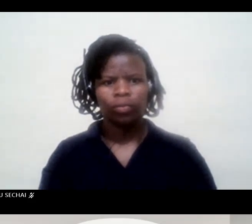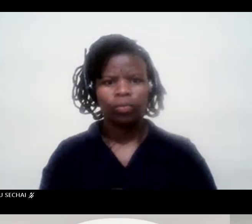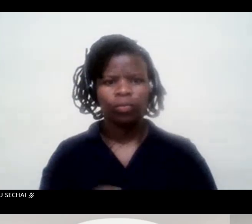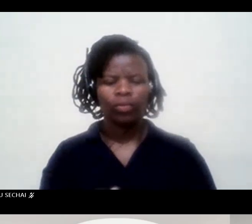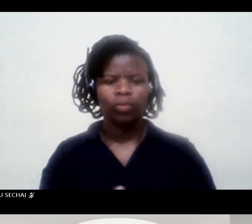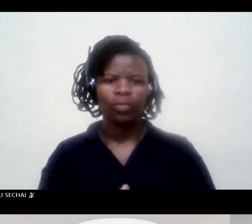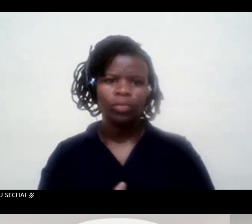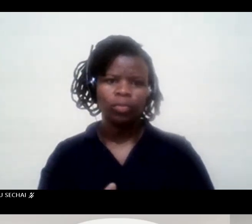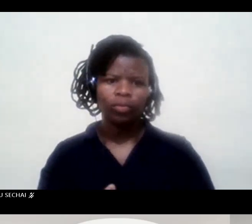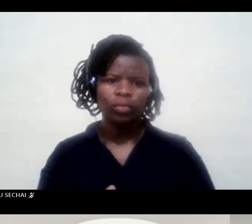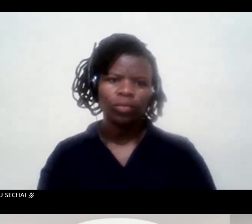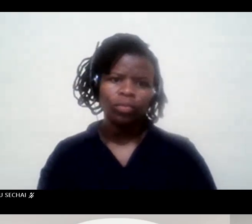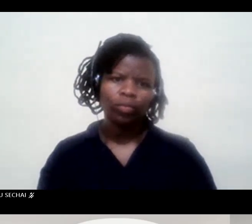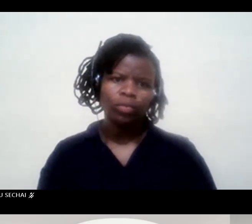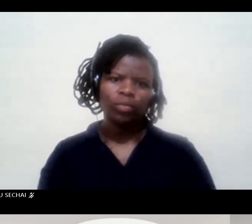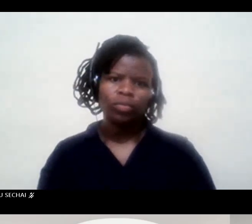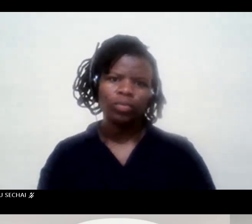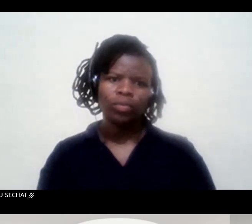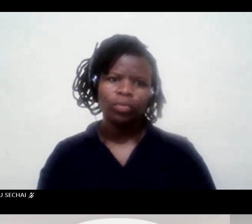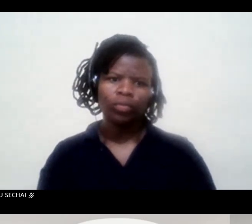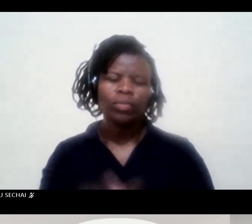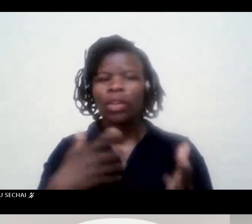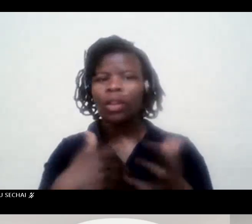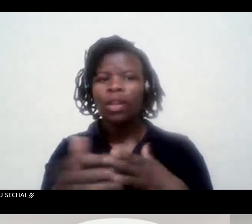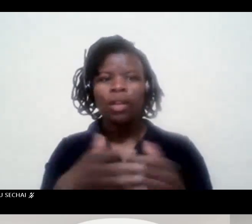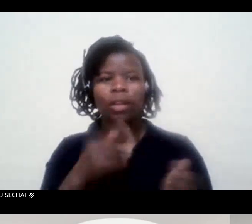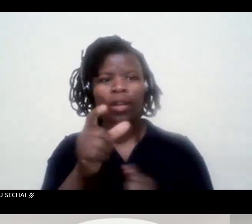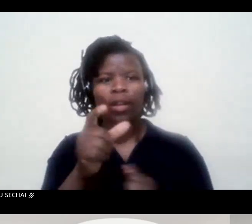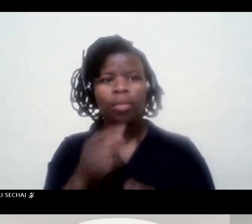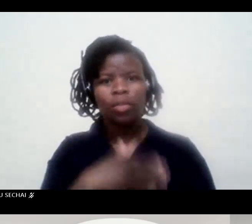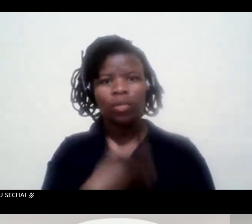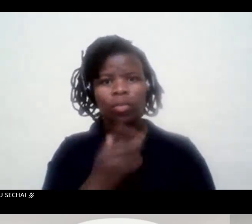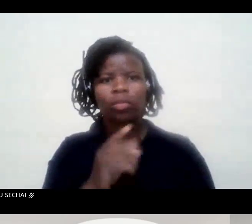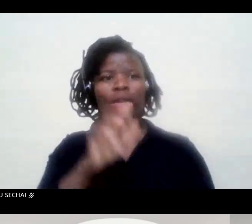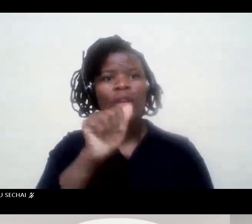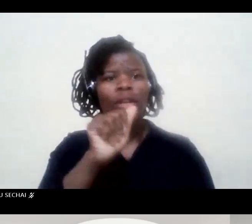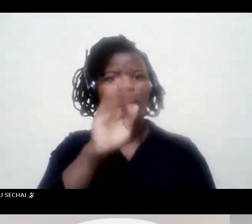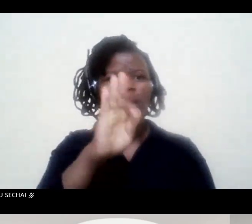Nobody? Okay, Afikile, yes, go ahead. Thank you.